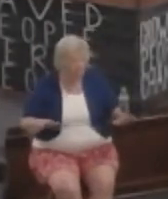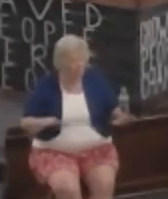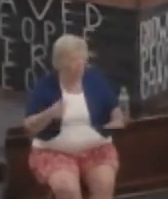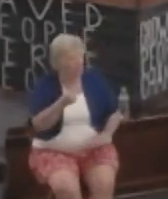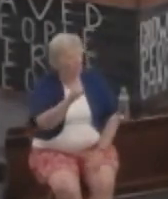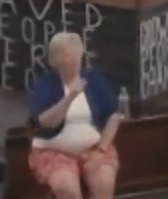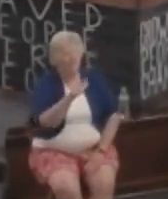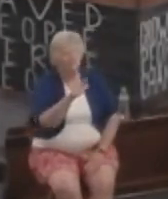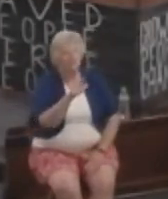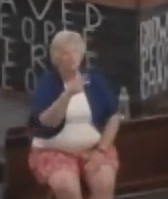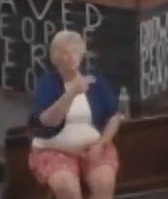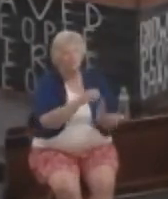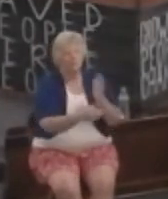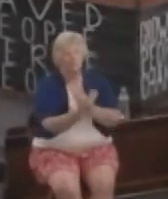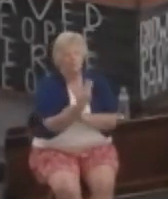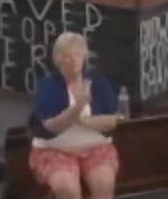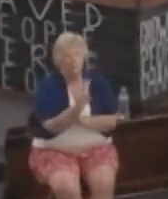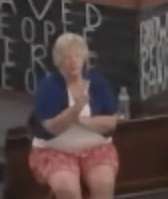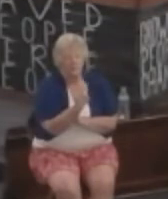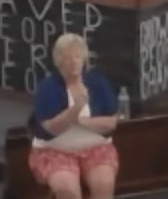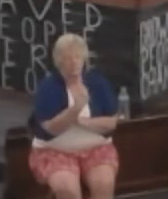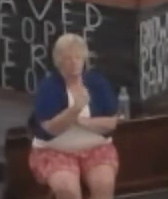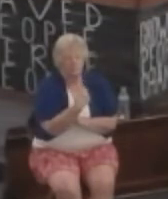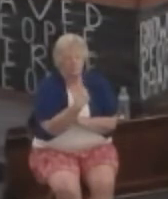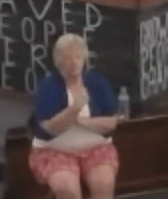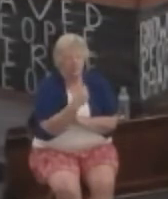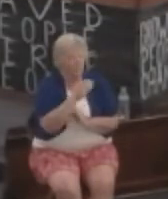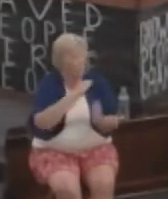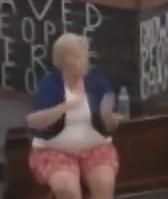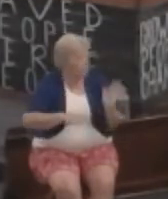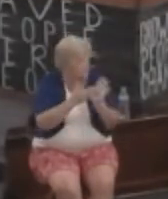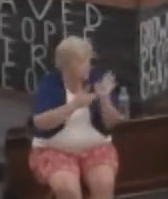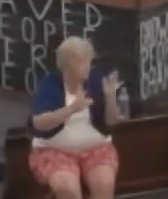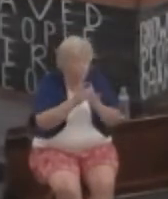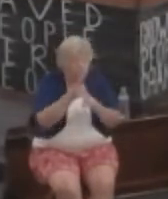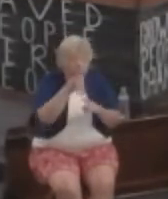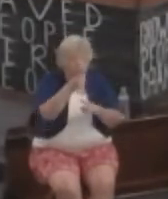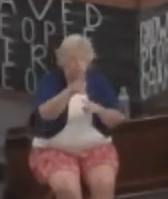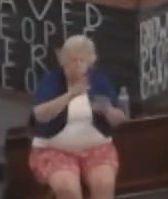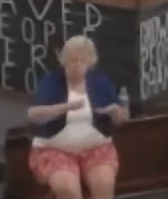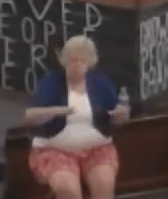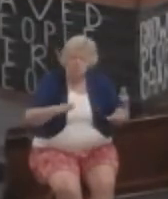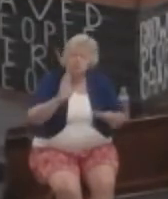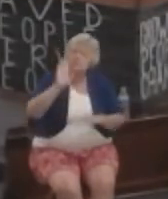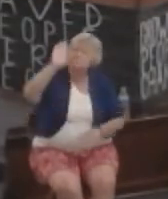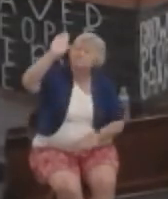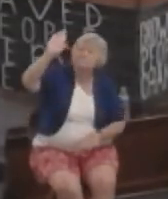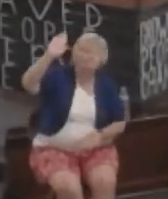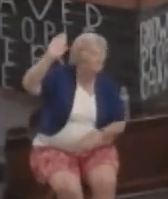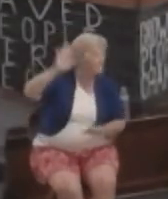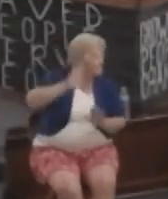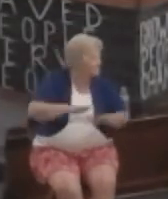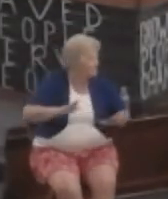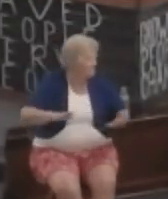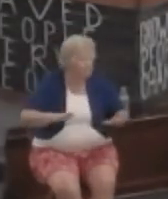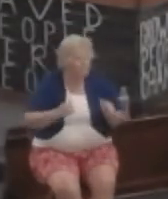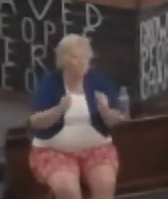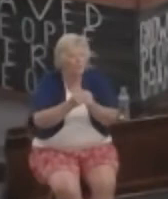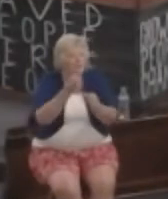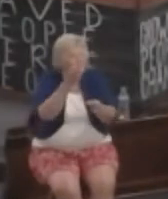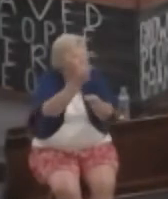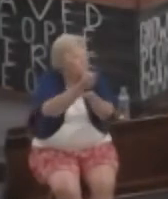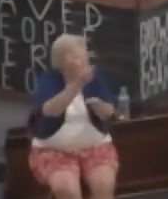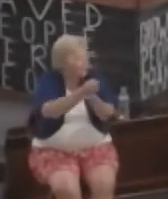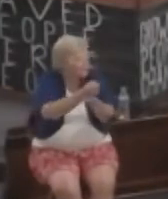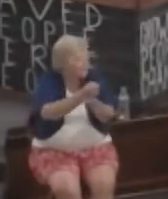Galatians 3:25 through 27. "So in Christ Jesus, you are all children of God through faith. For all of